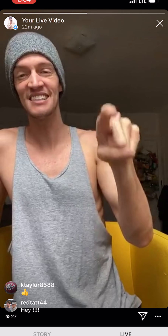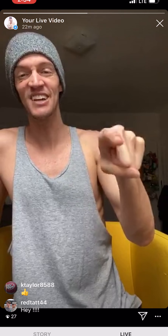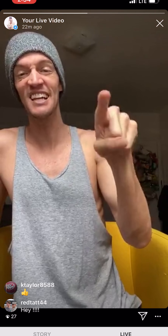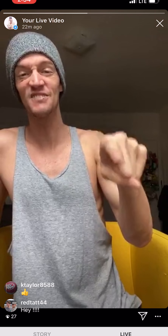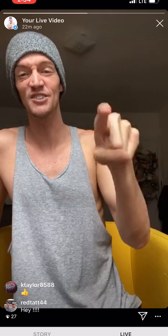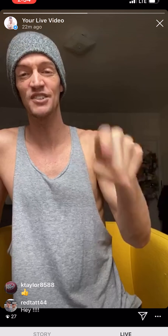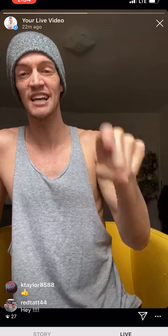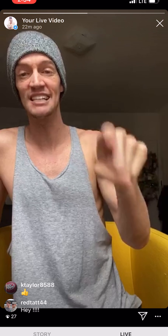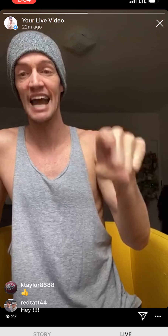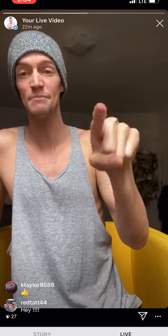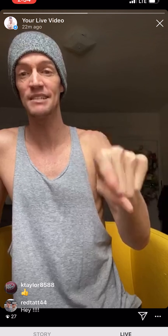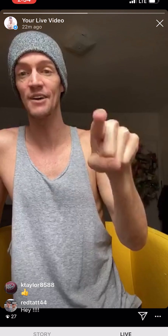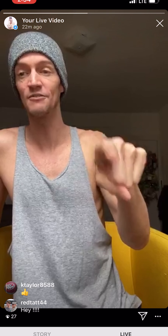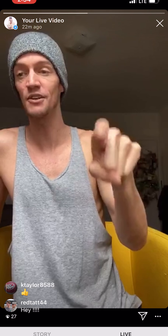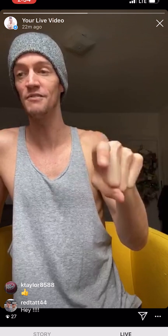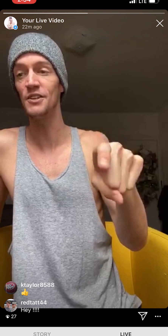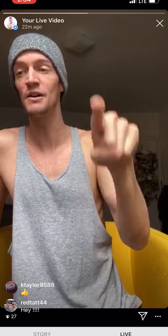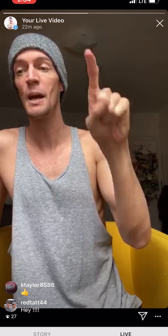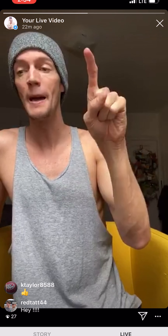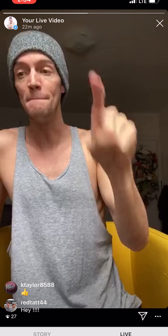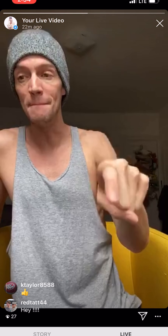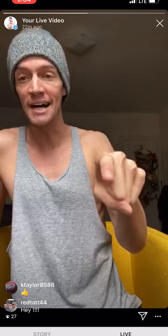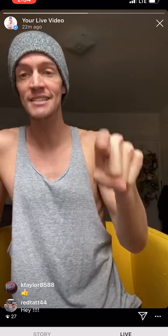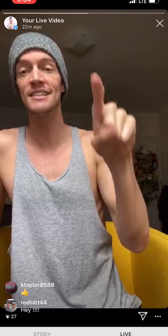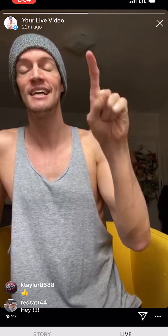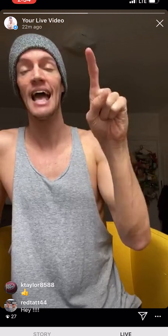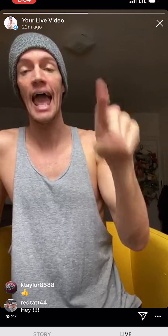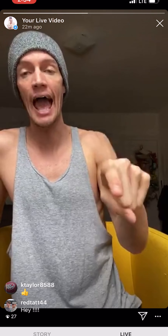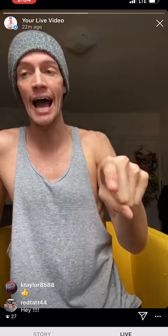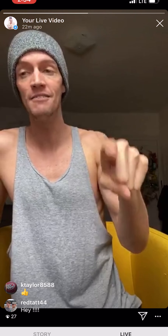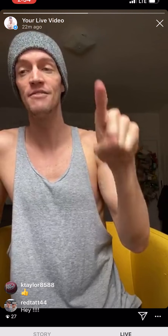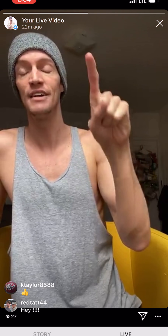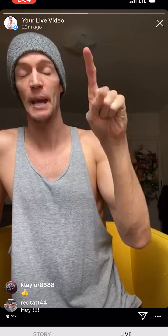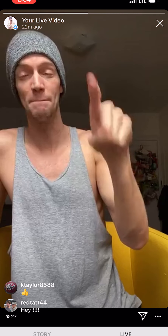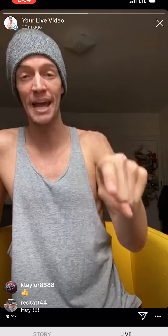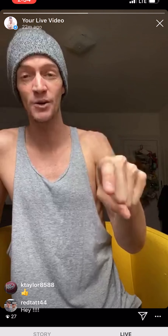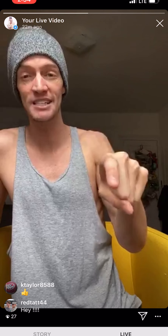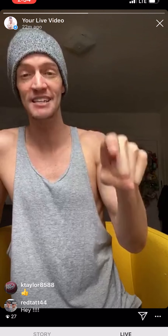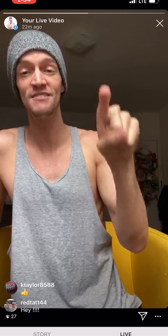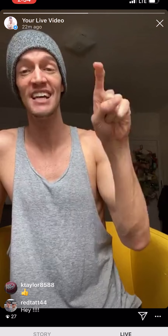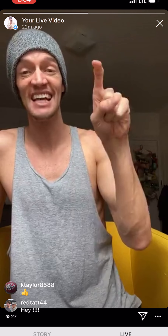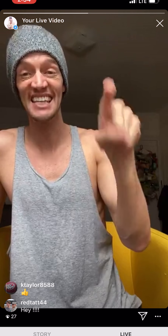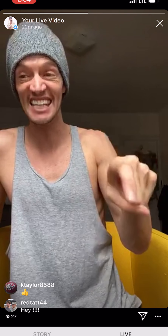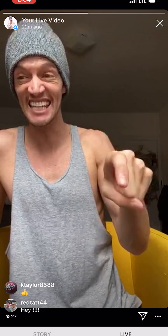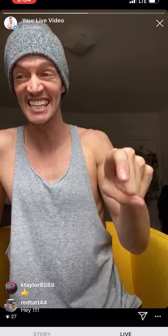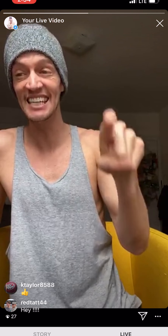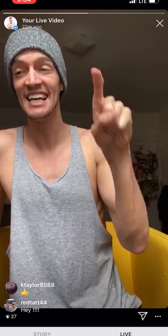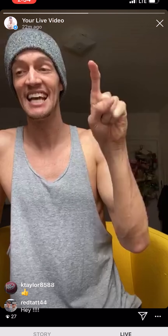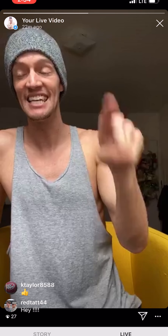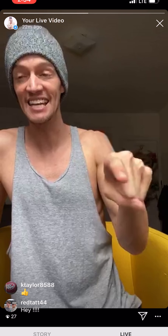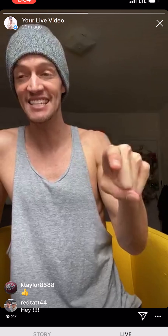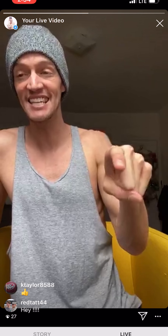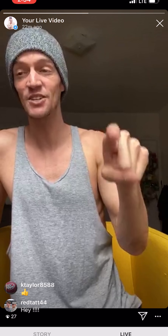index finger just kind of taps down in front of you. Must. Have. Imperative. Need. Necessary.